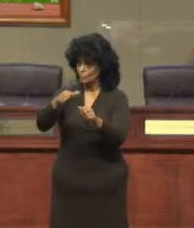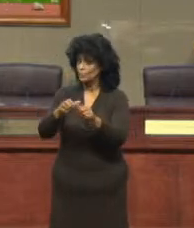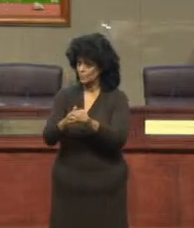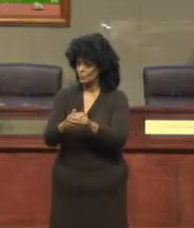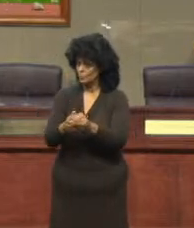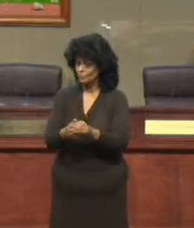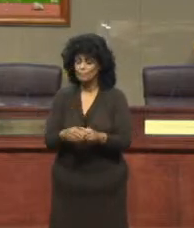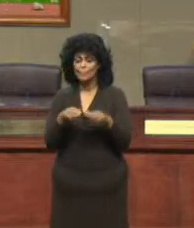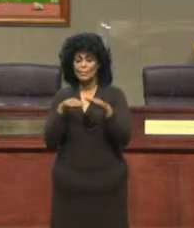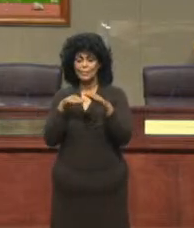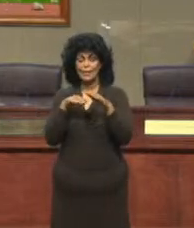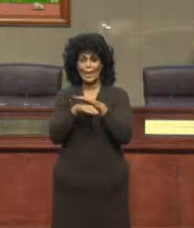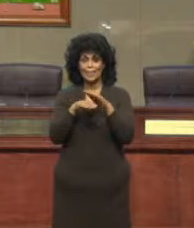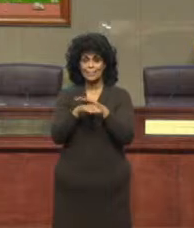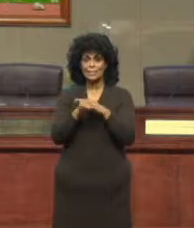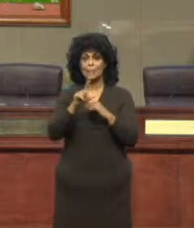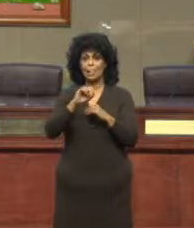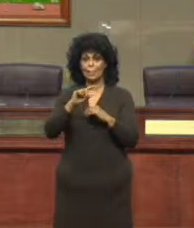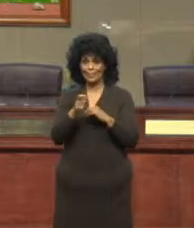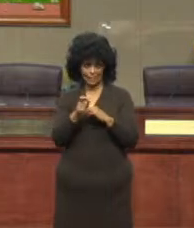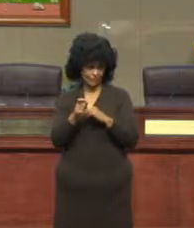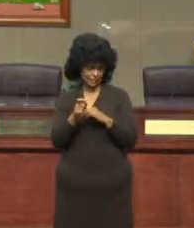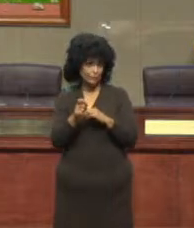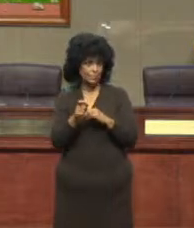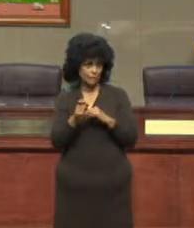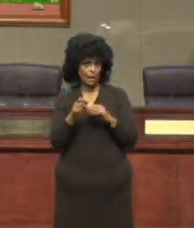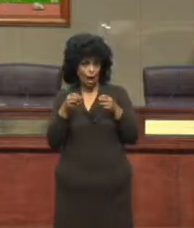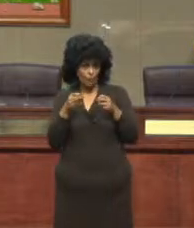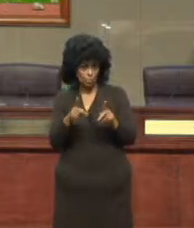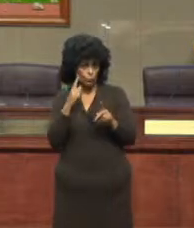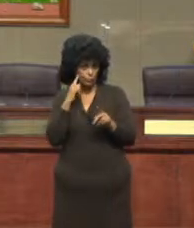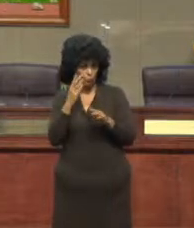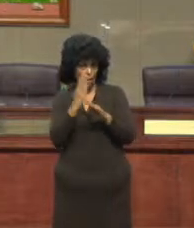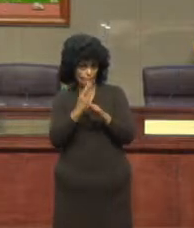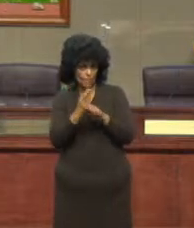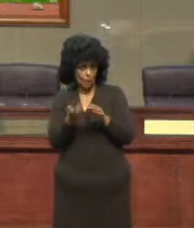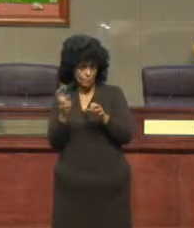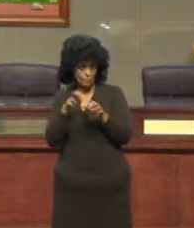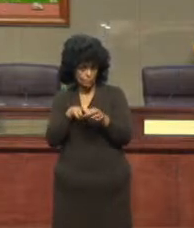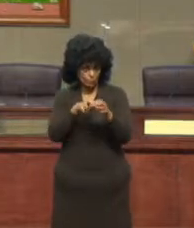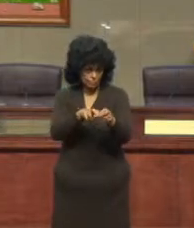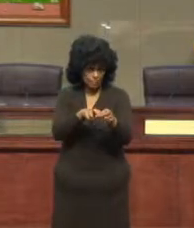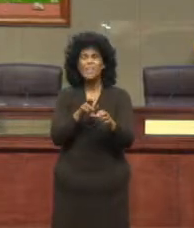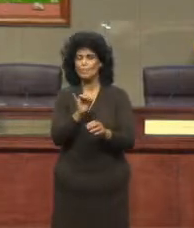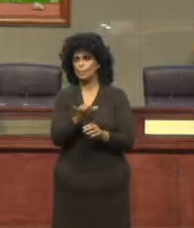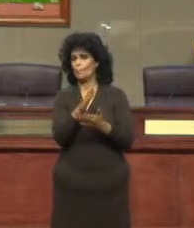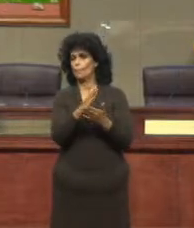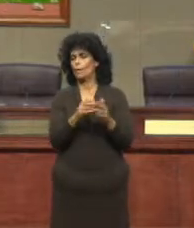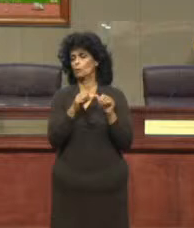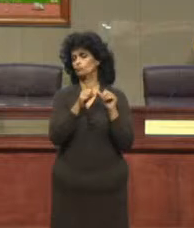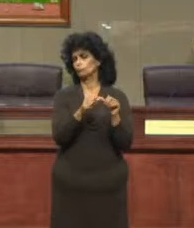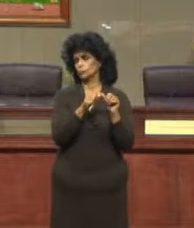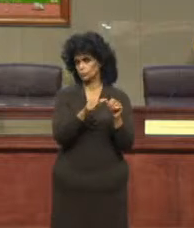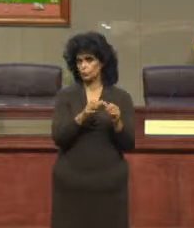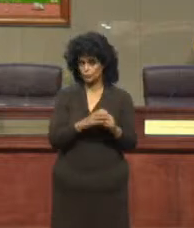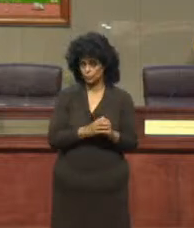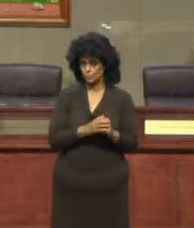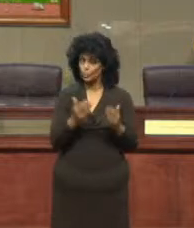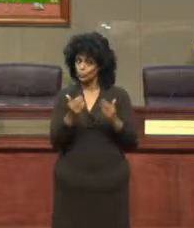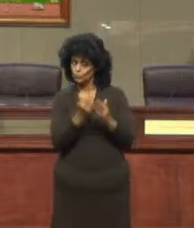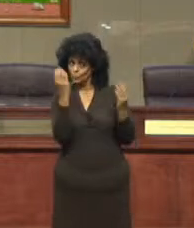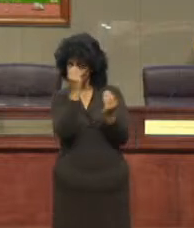Links opportunity will not end. We are going to continue that process. So here's a news